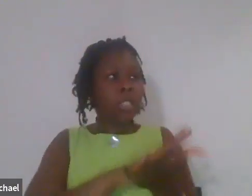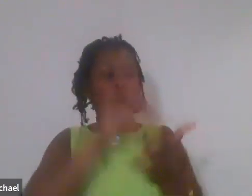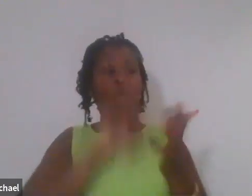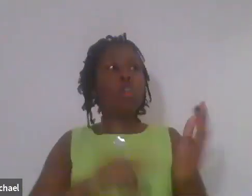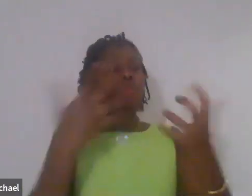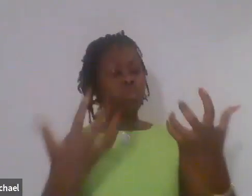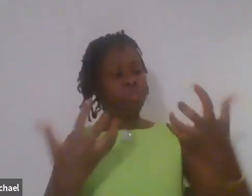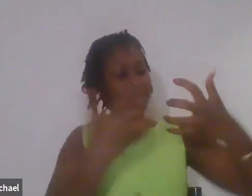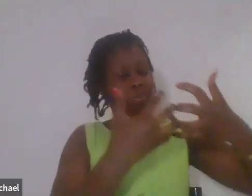identity.